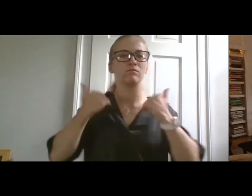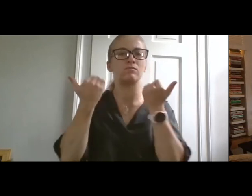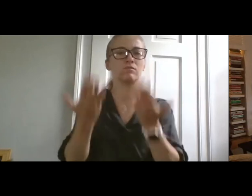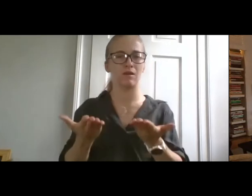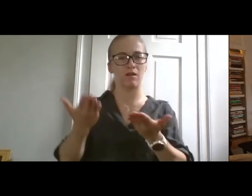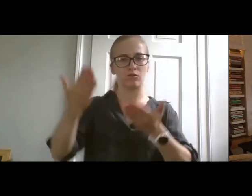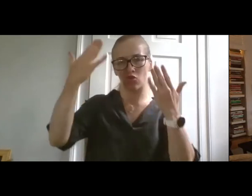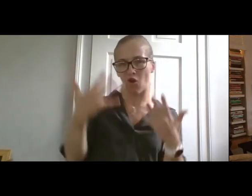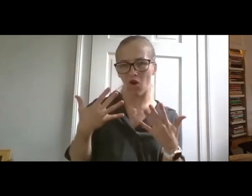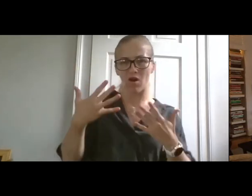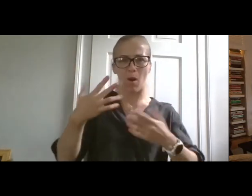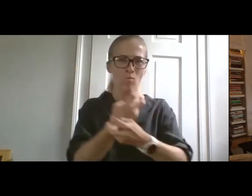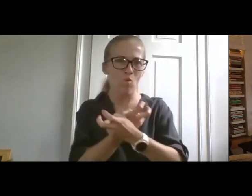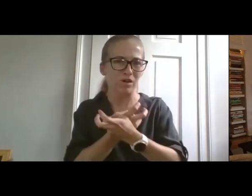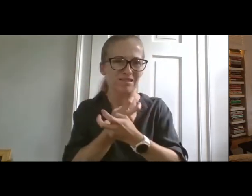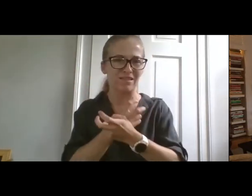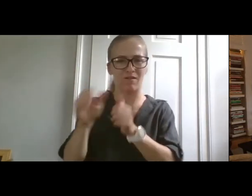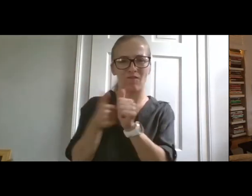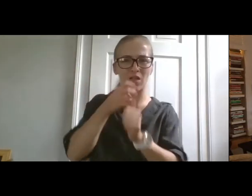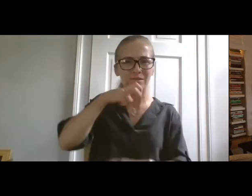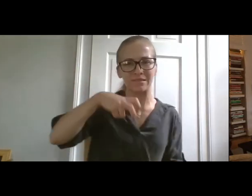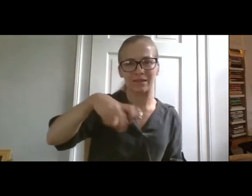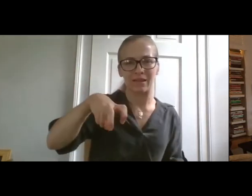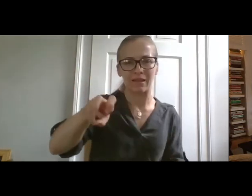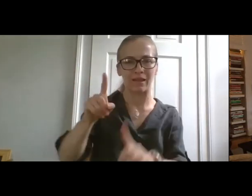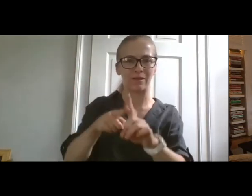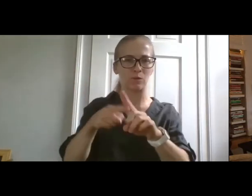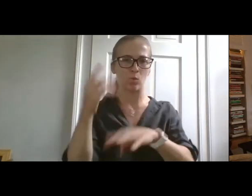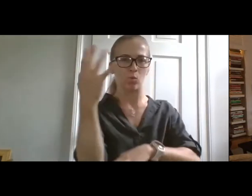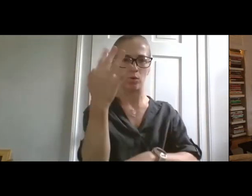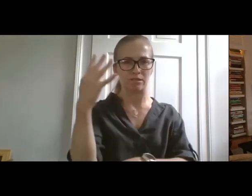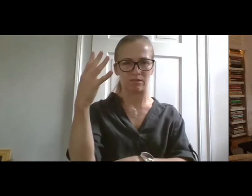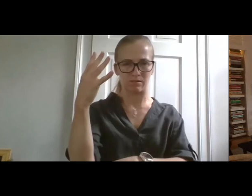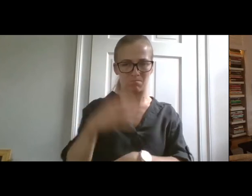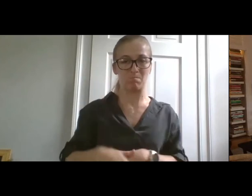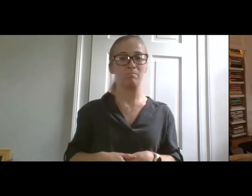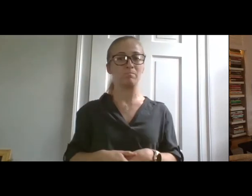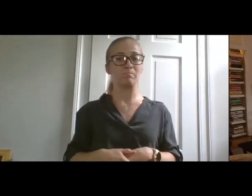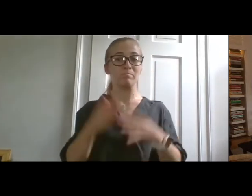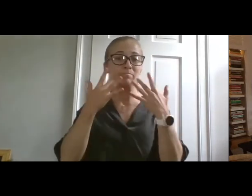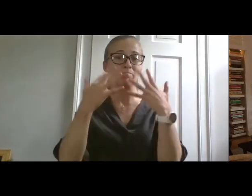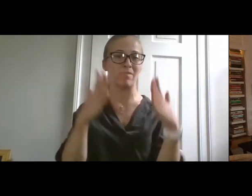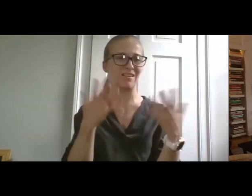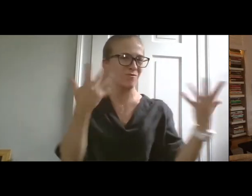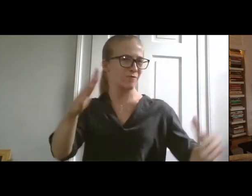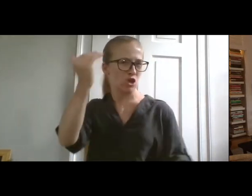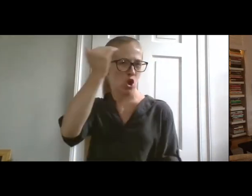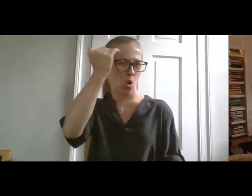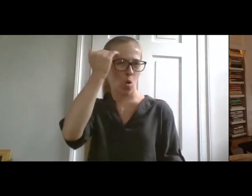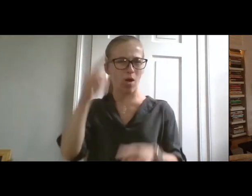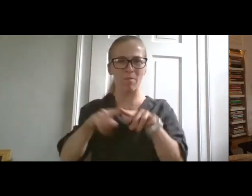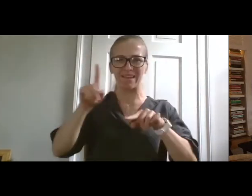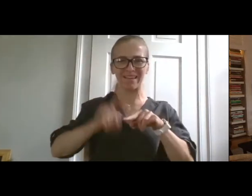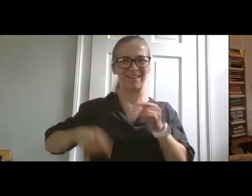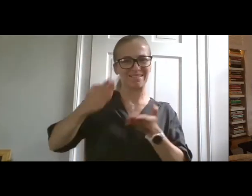poison, to following a rattlesnake as it heads toward the woods. The singer seems to know all that, but still can't